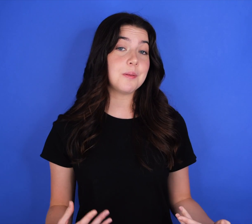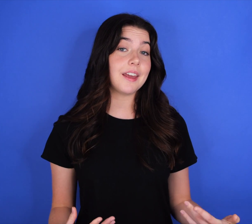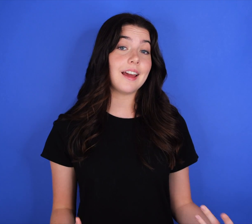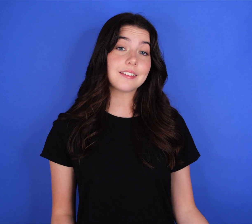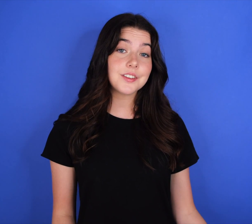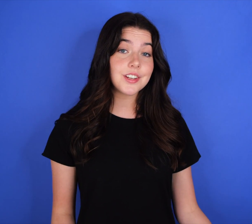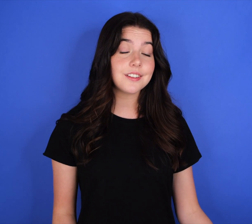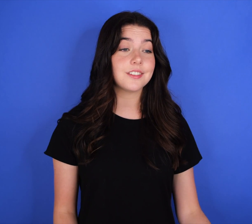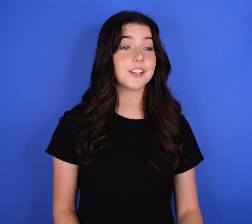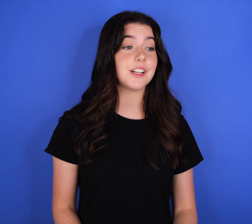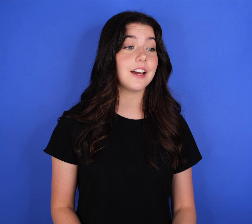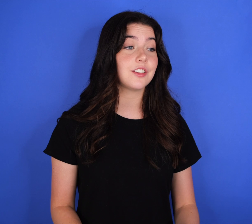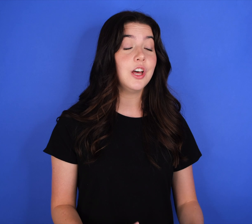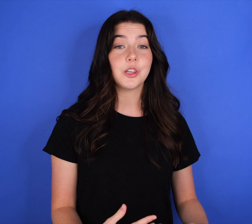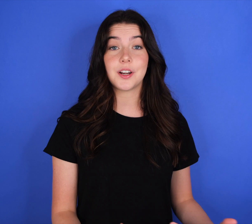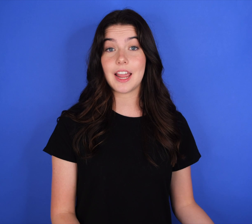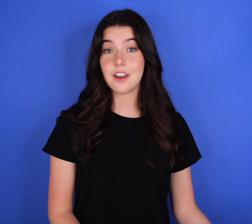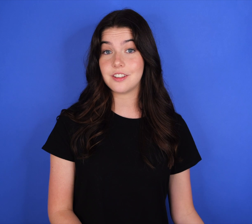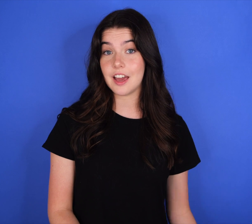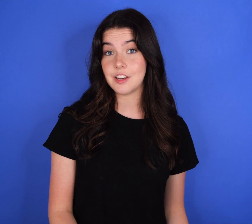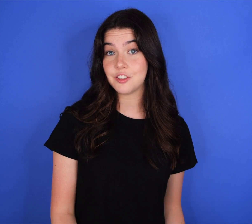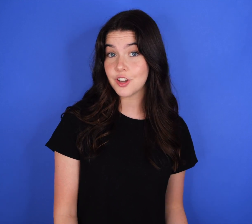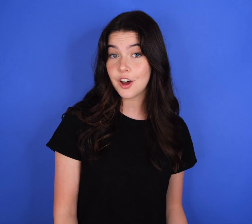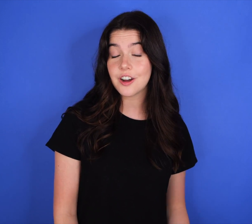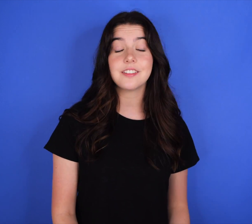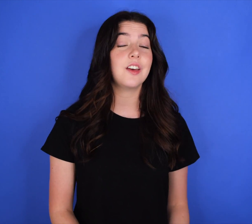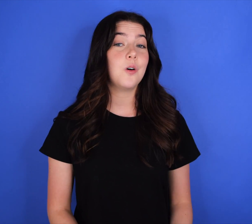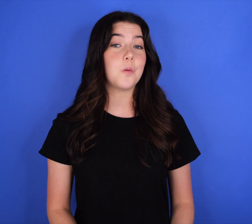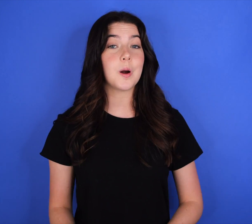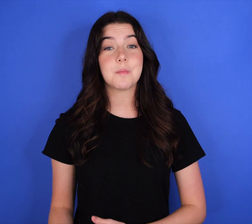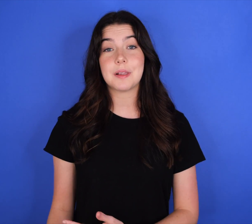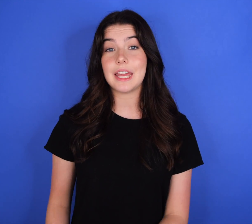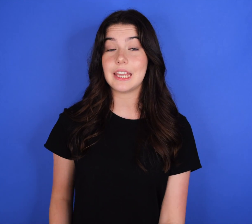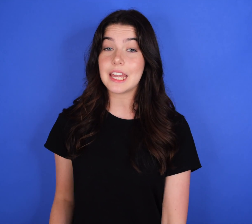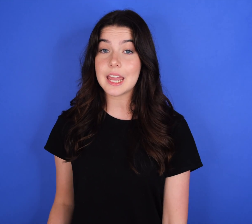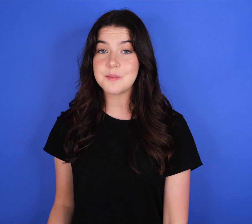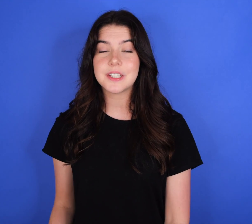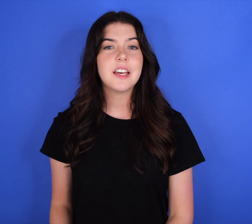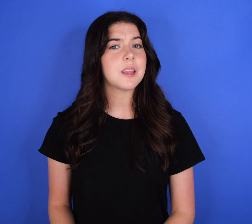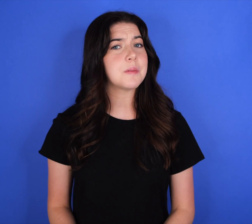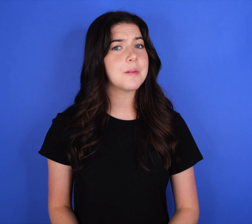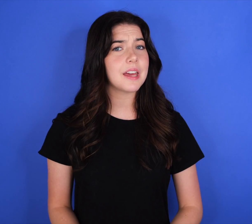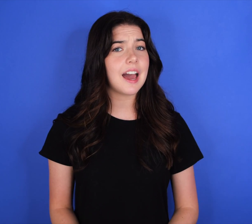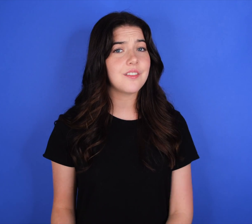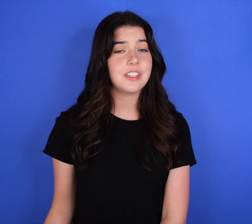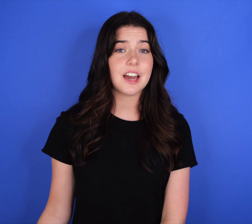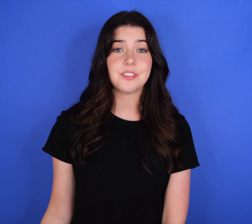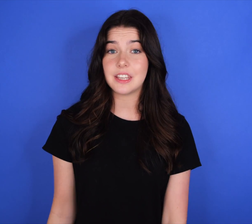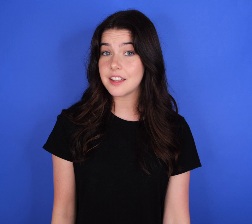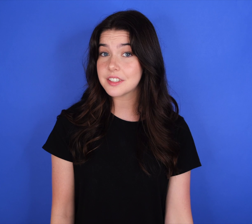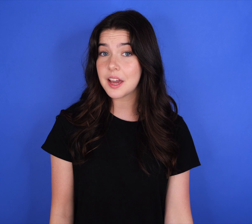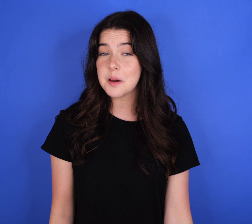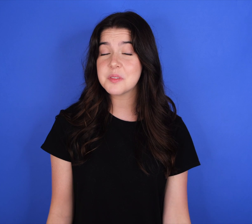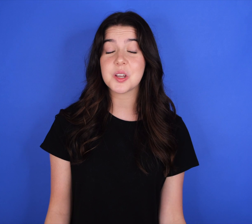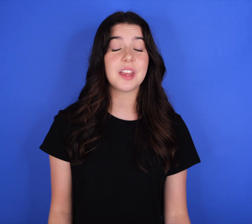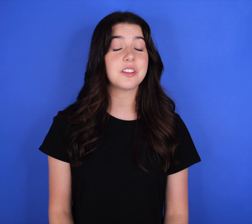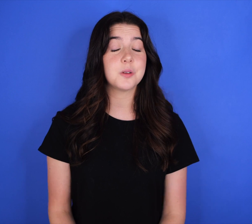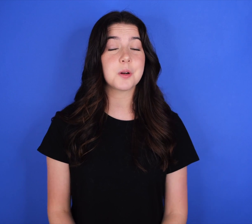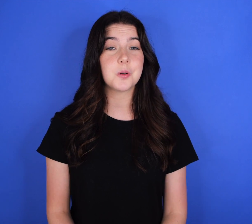plan activities such as learning how to sign songs or playing games. Sometimes I have deaf guests come, so that's super cool.